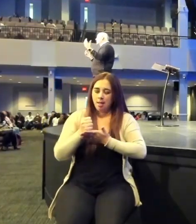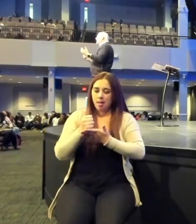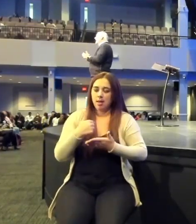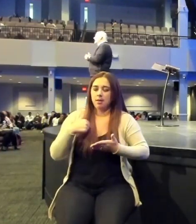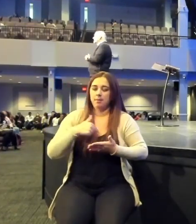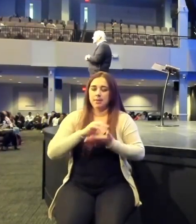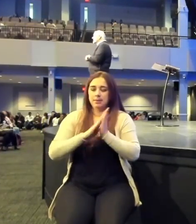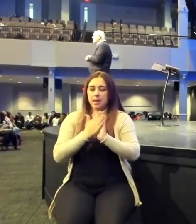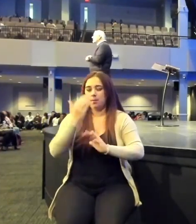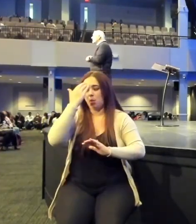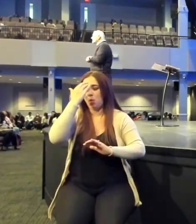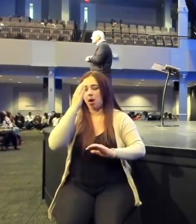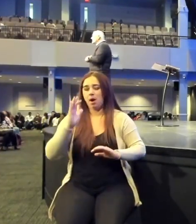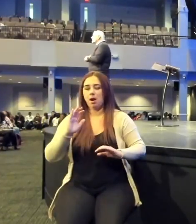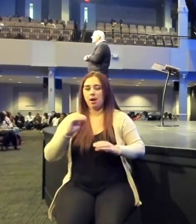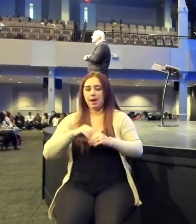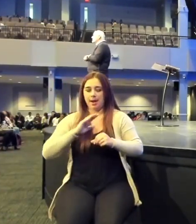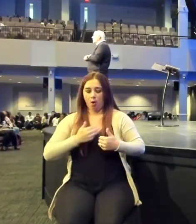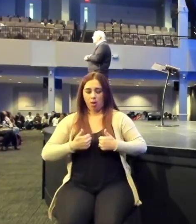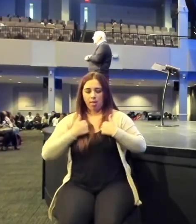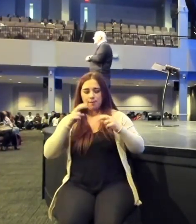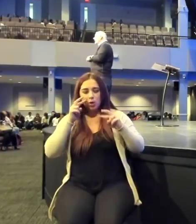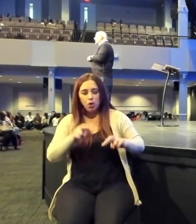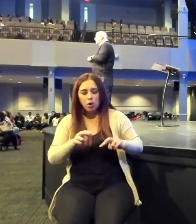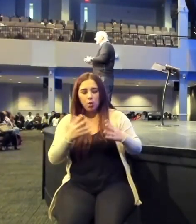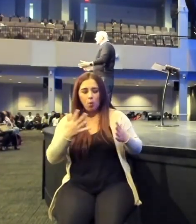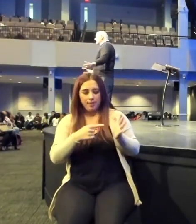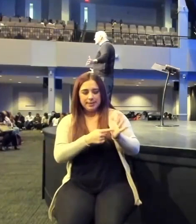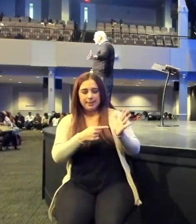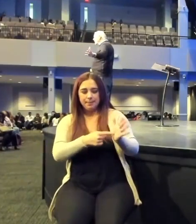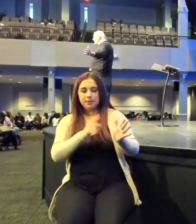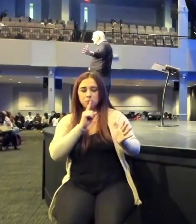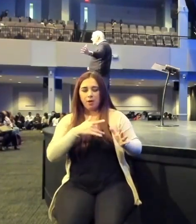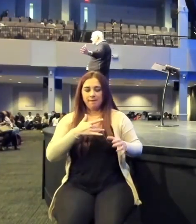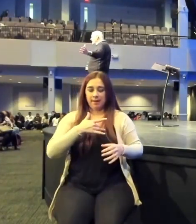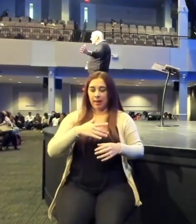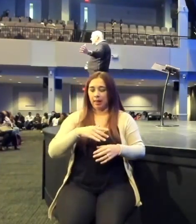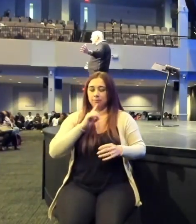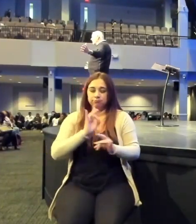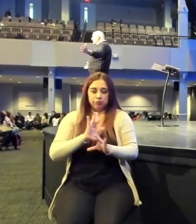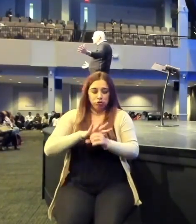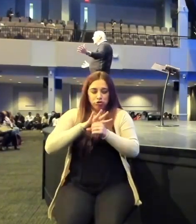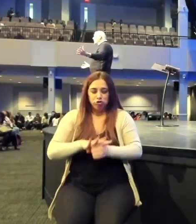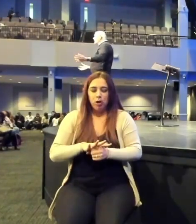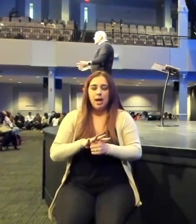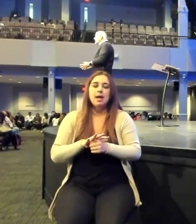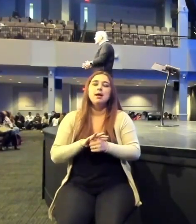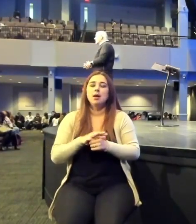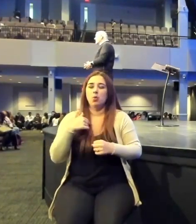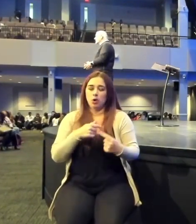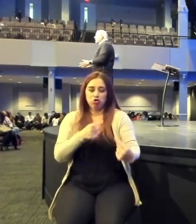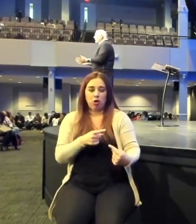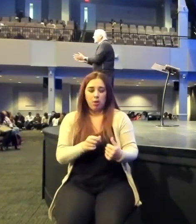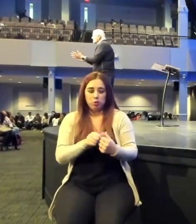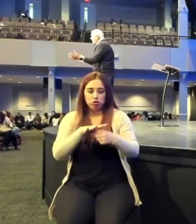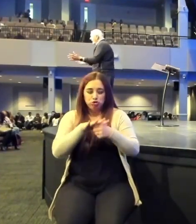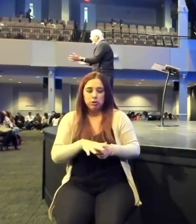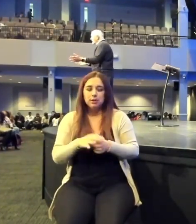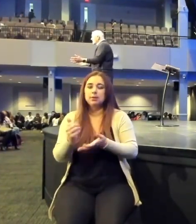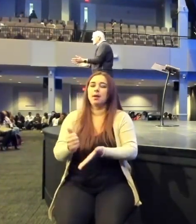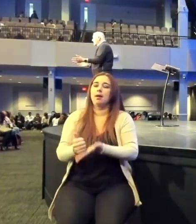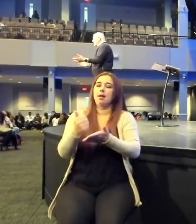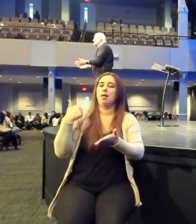aware in our own lives of the symptoms of distress when we're finding ourselves being or grappling with it, that you'll help